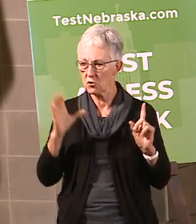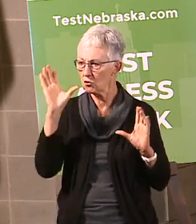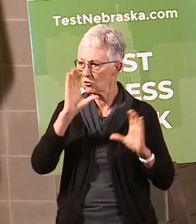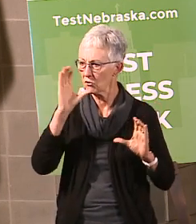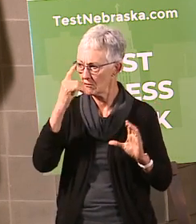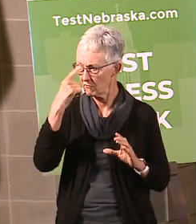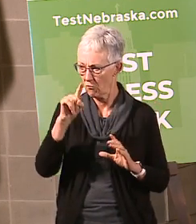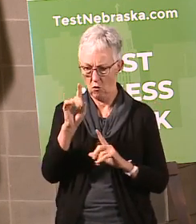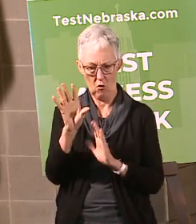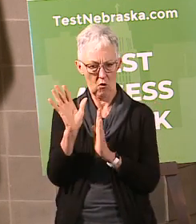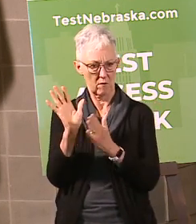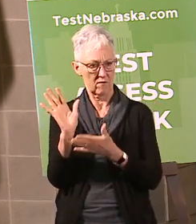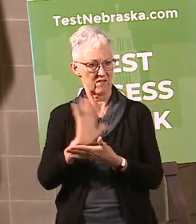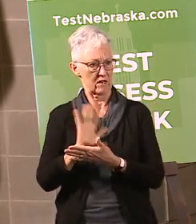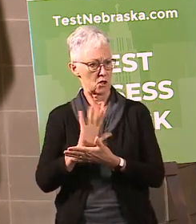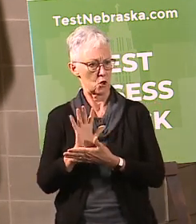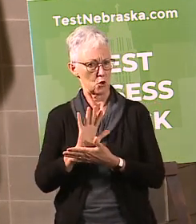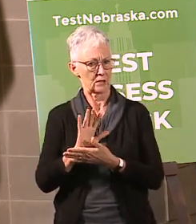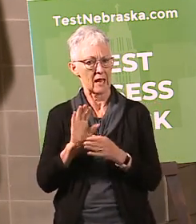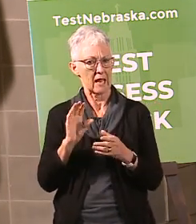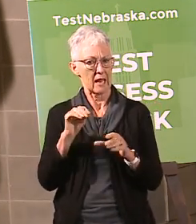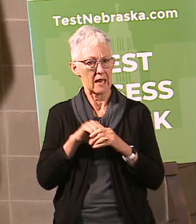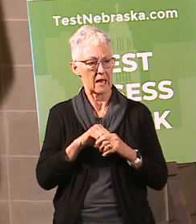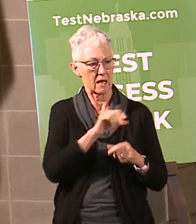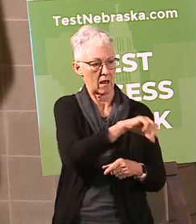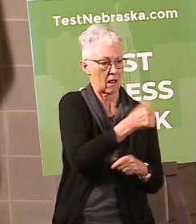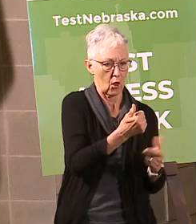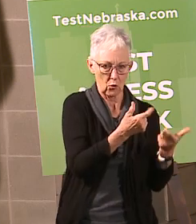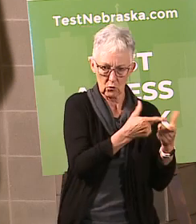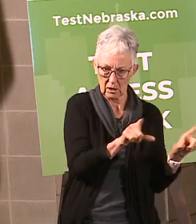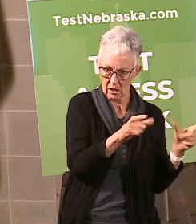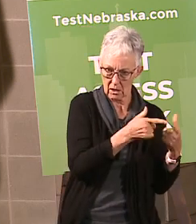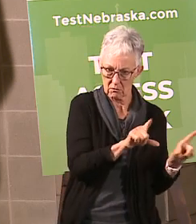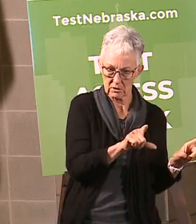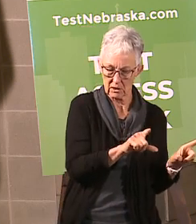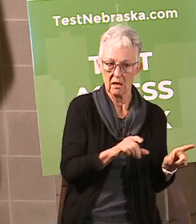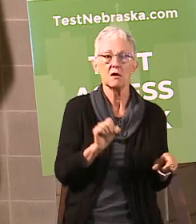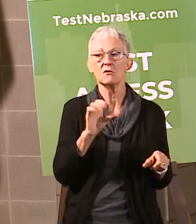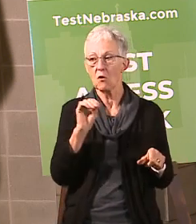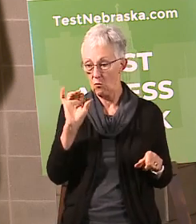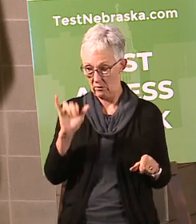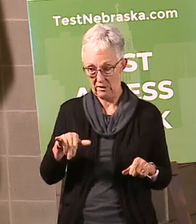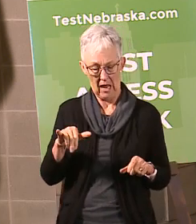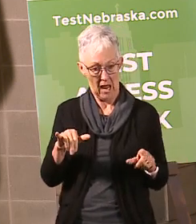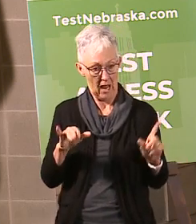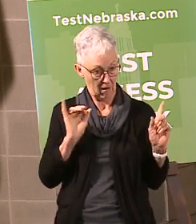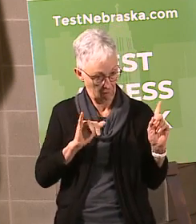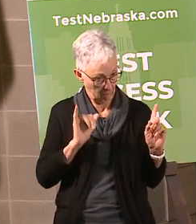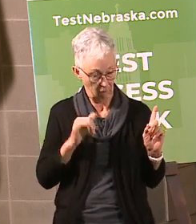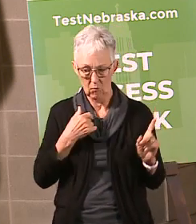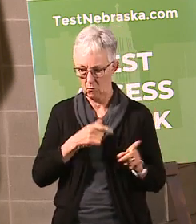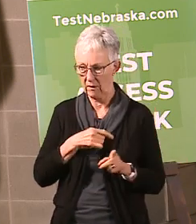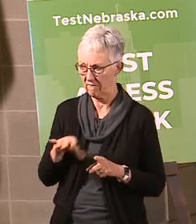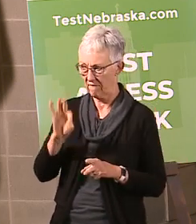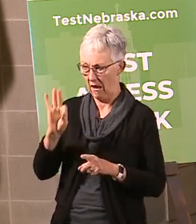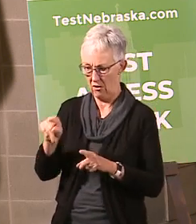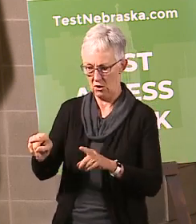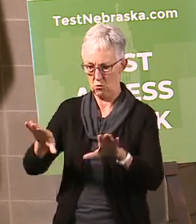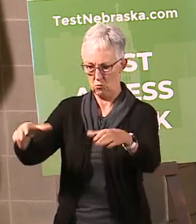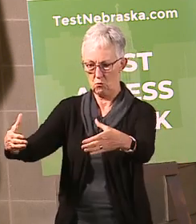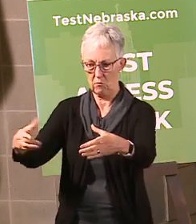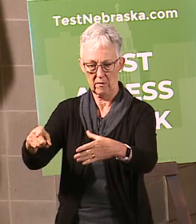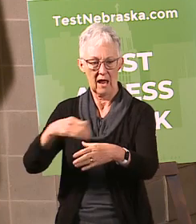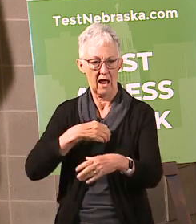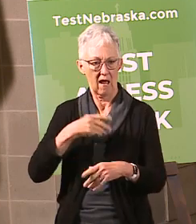Because of their input that day, we were able to create videos in 7 different languages on protecting yourselves and your family from the